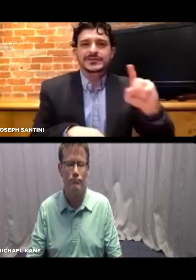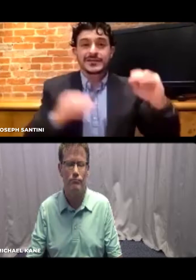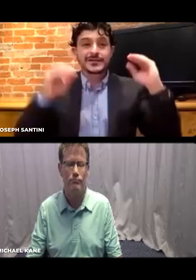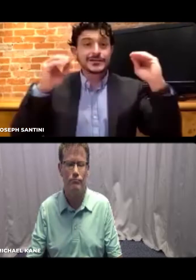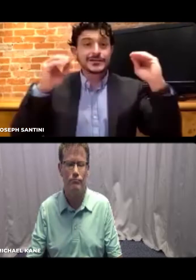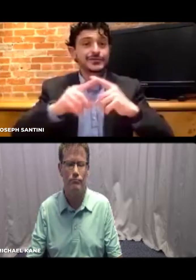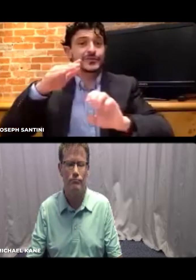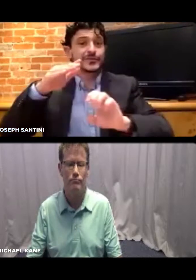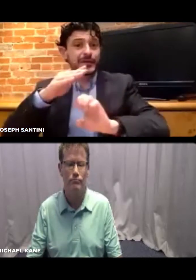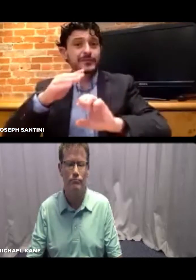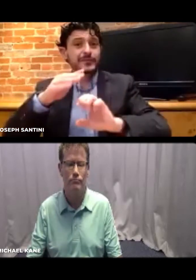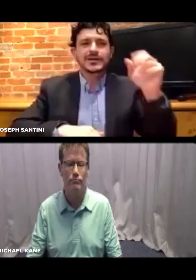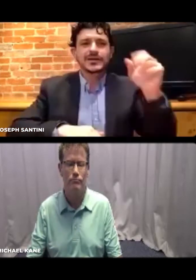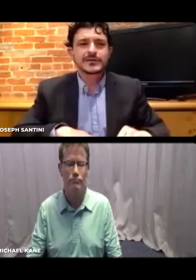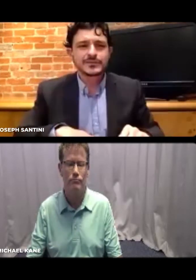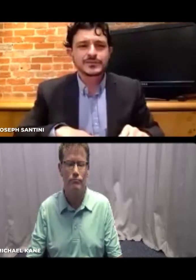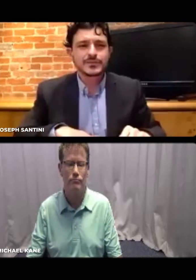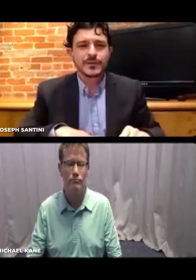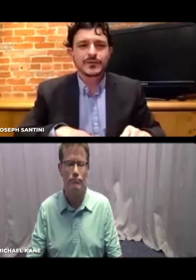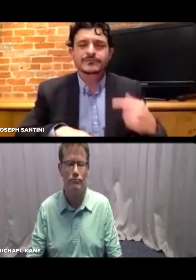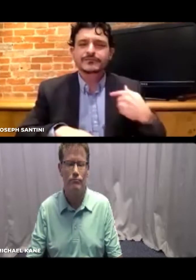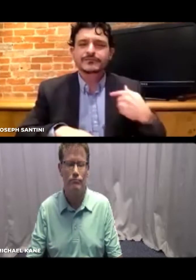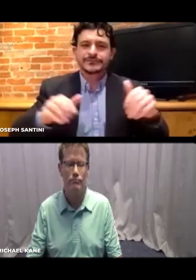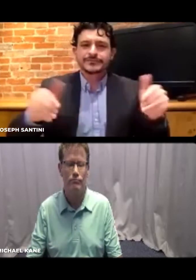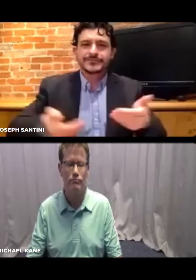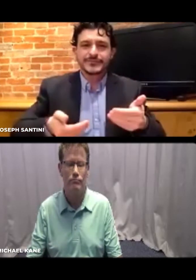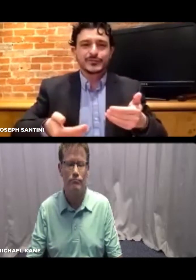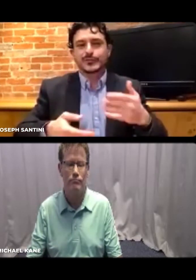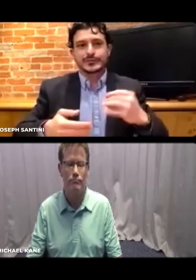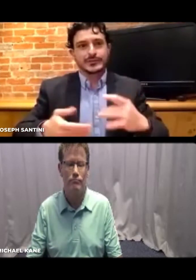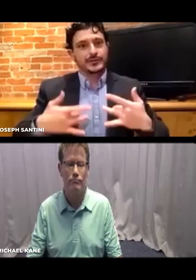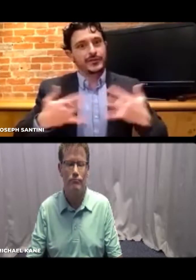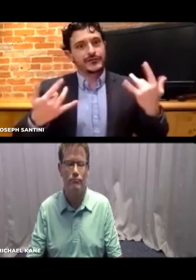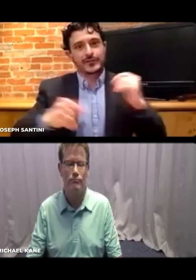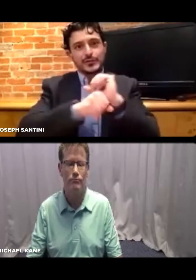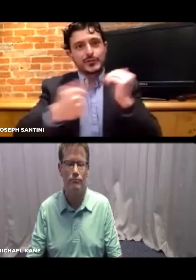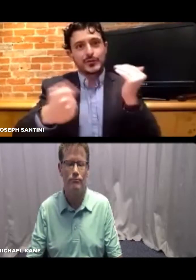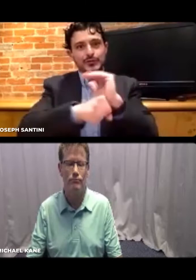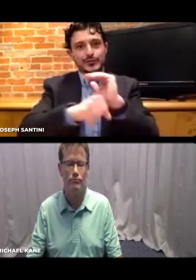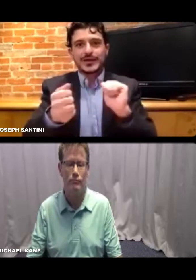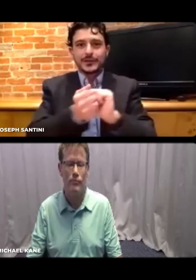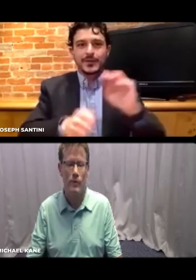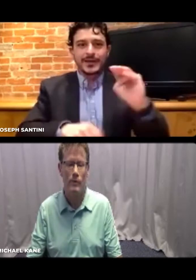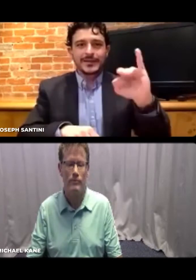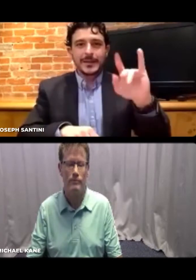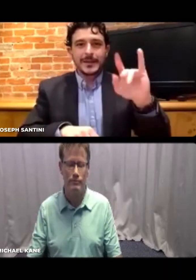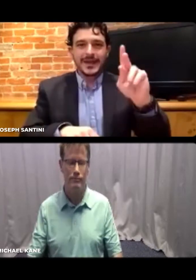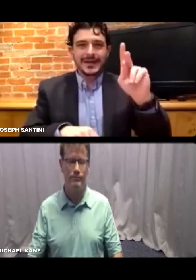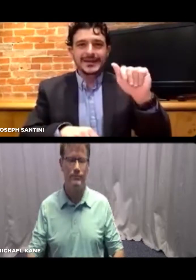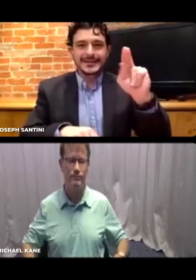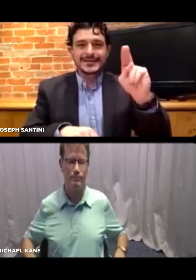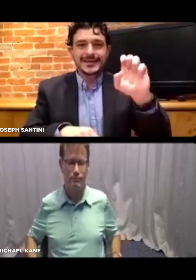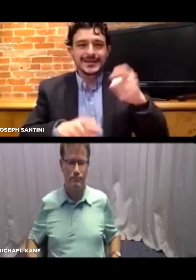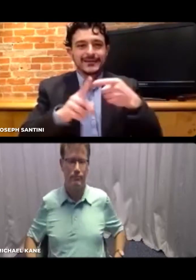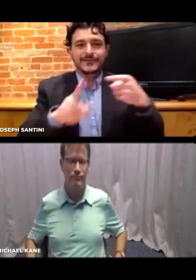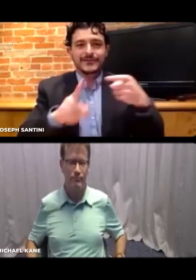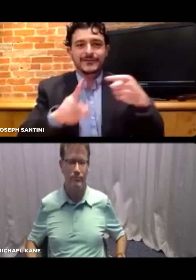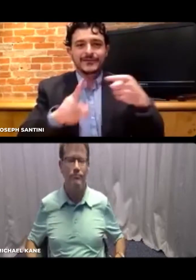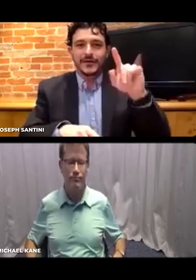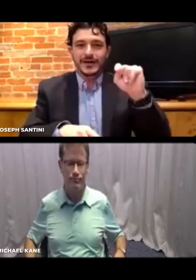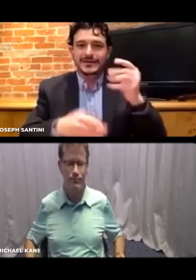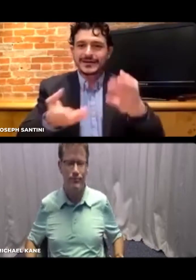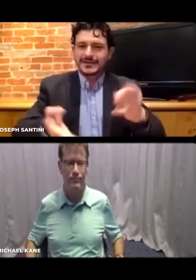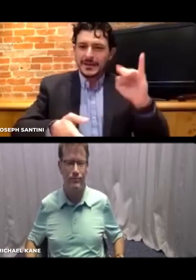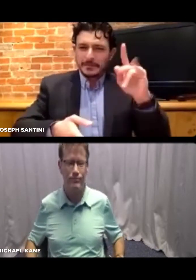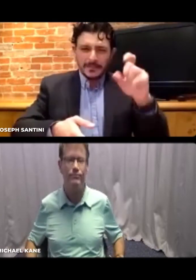Education Center. And we're thrilled to have our speaker tonight, Michael Kane, our guest panelist. Mike,